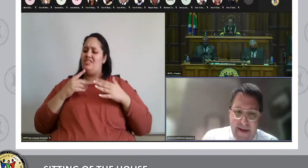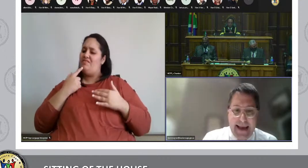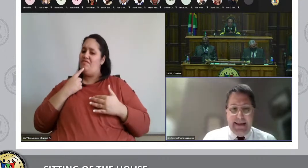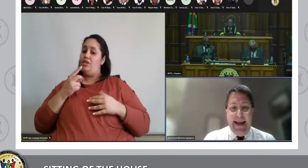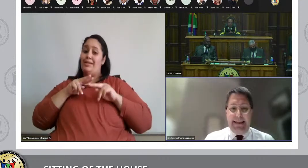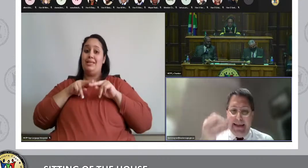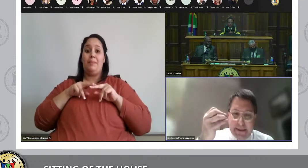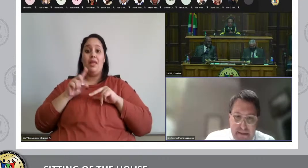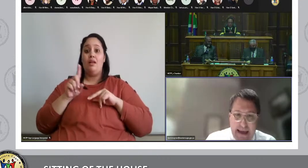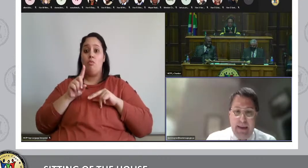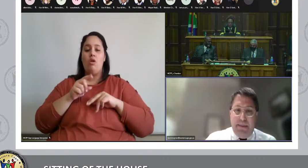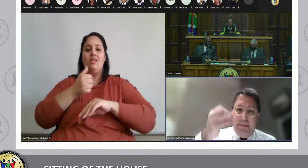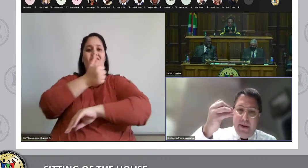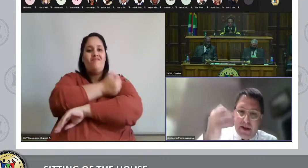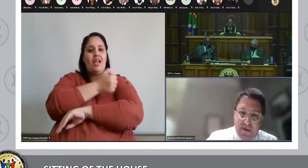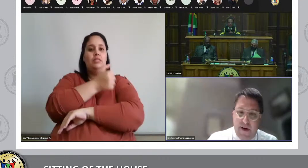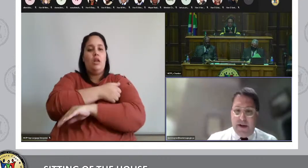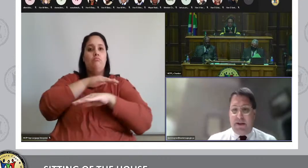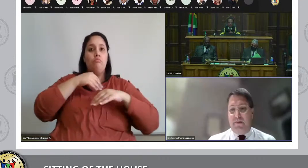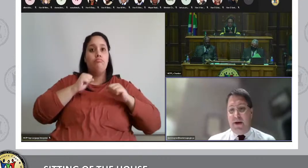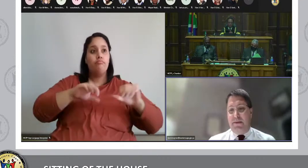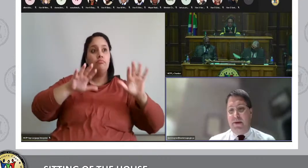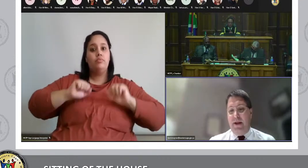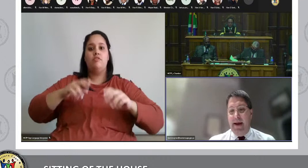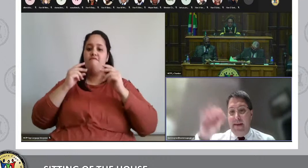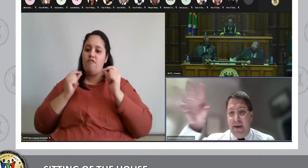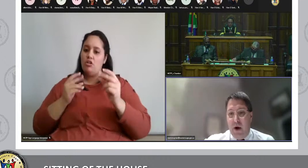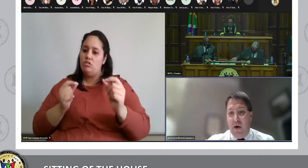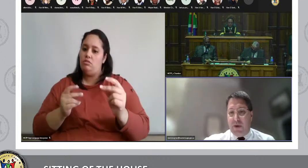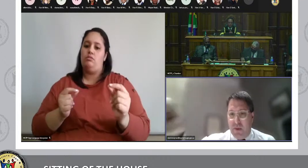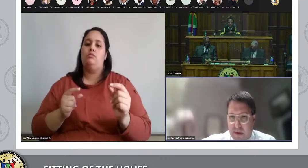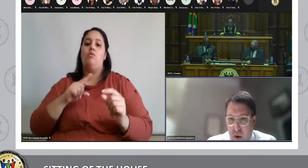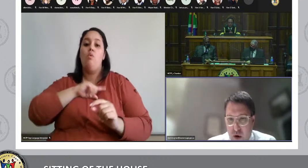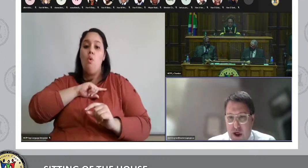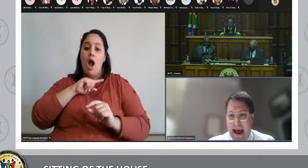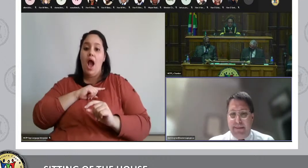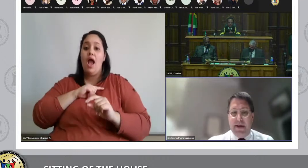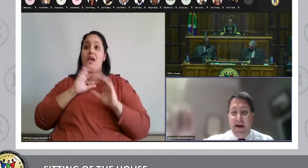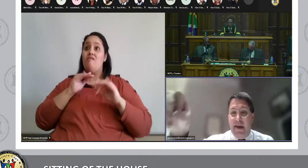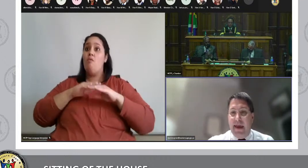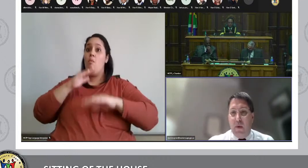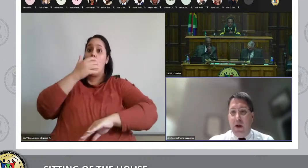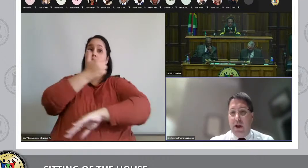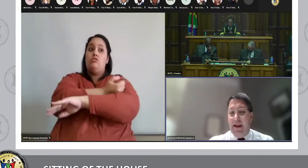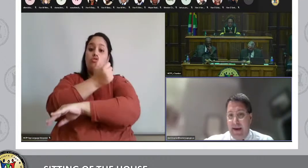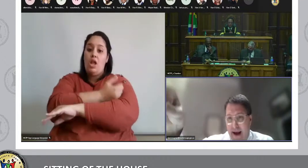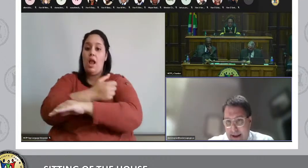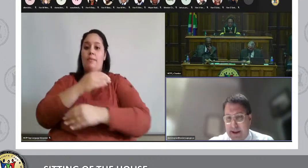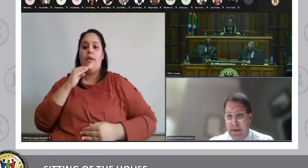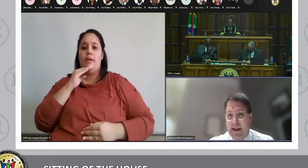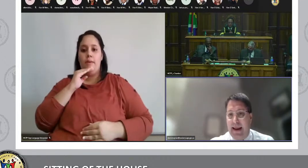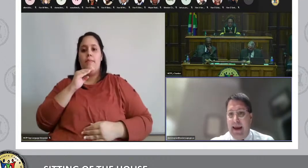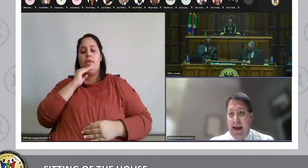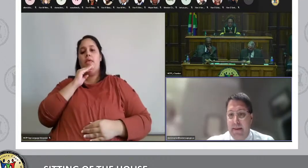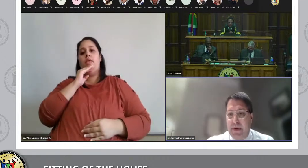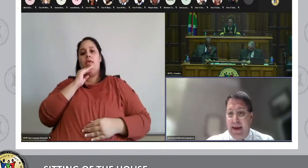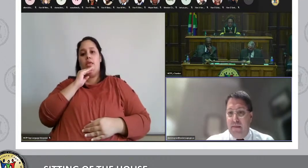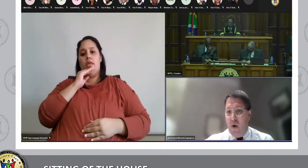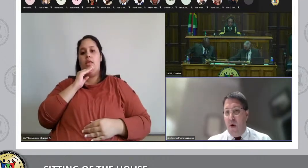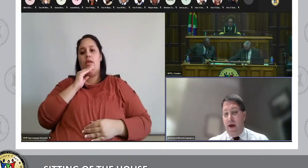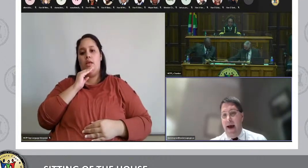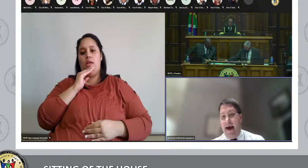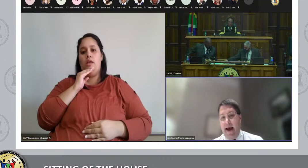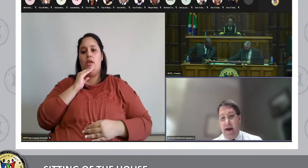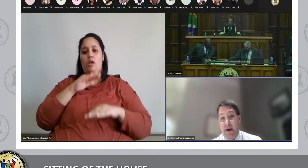on vaccinating as many people as fast as possible, because with more jabs, there will ultimately